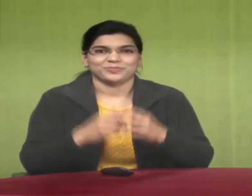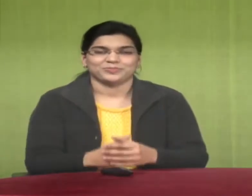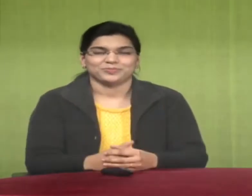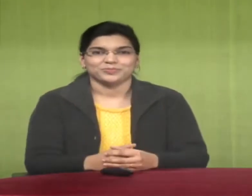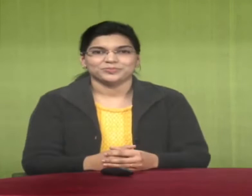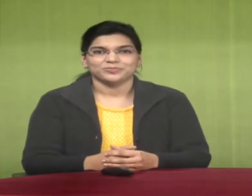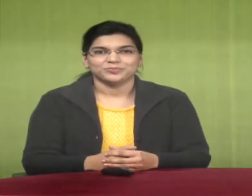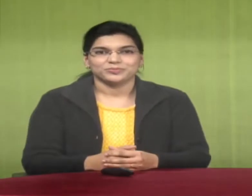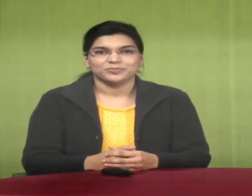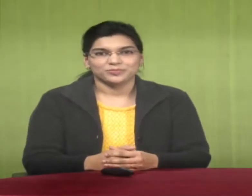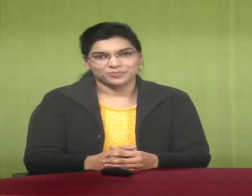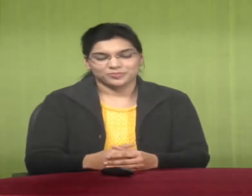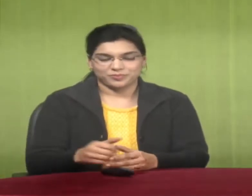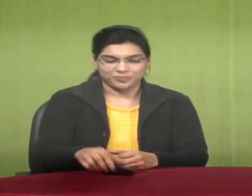Let me explain you the poem.